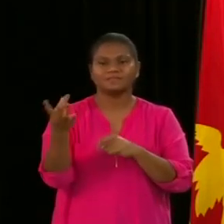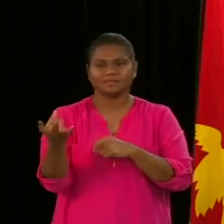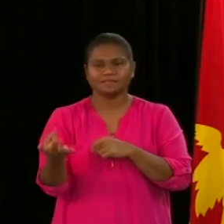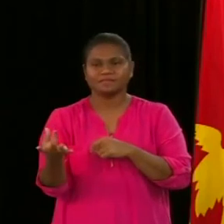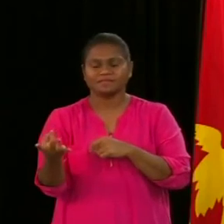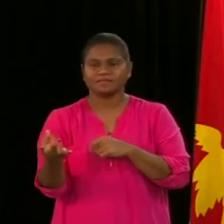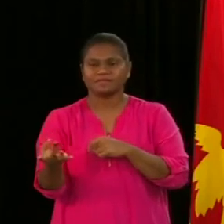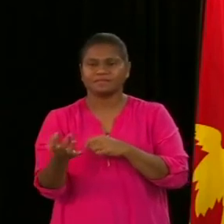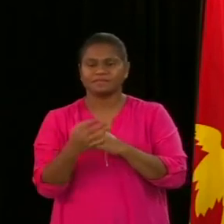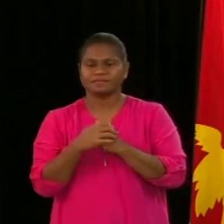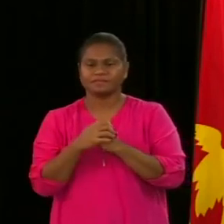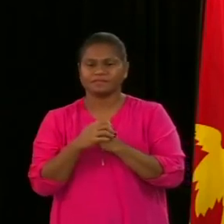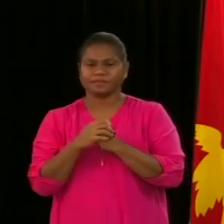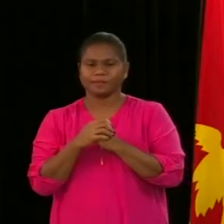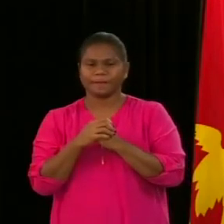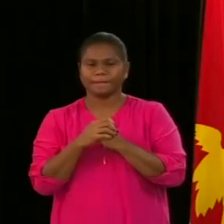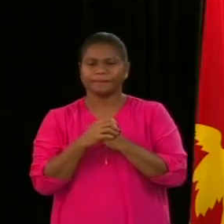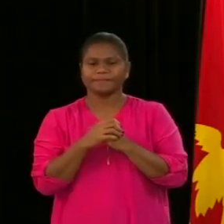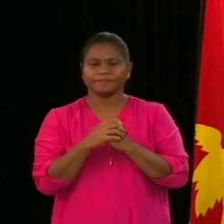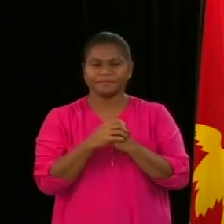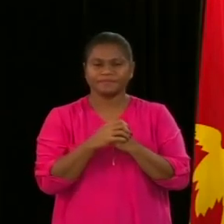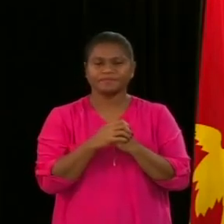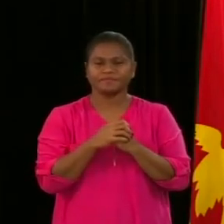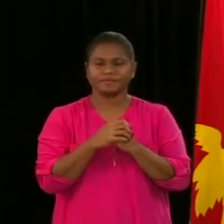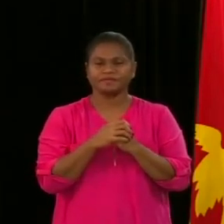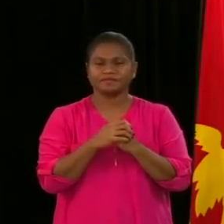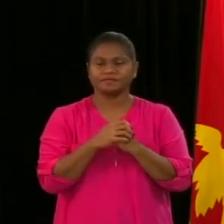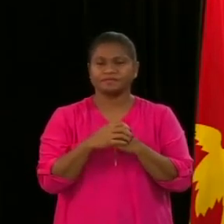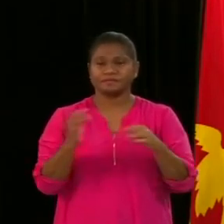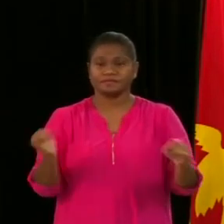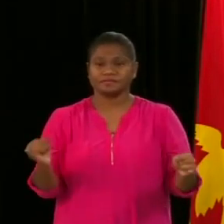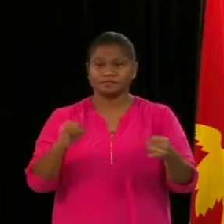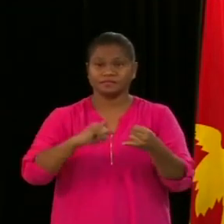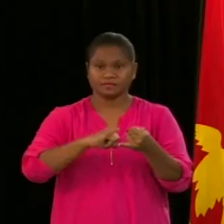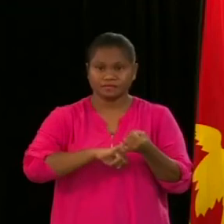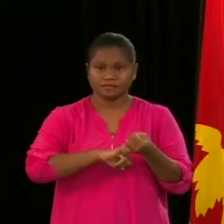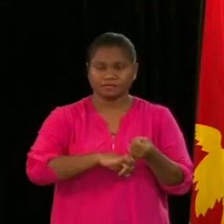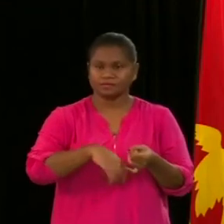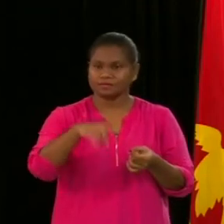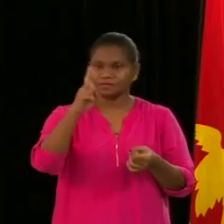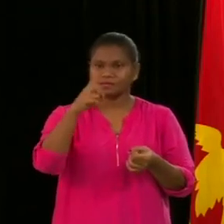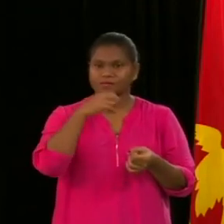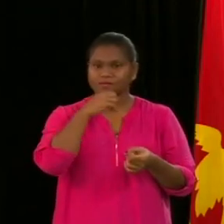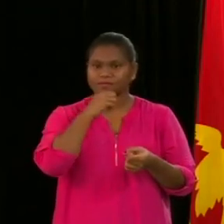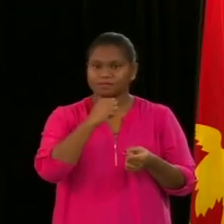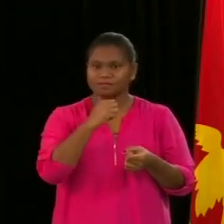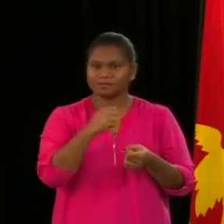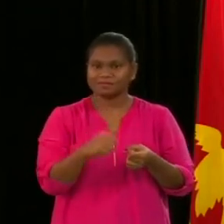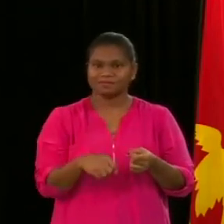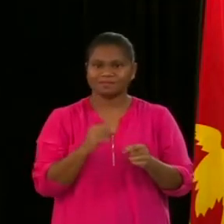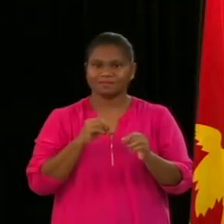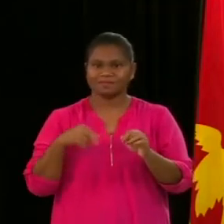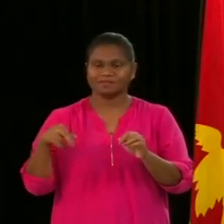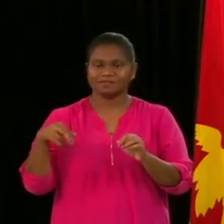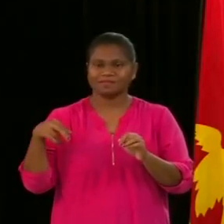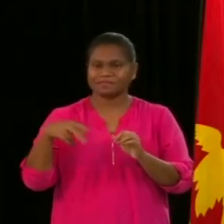capabilities. Now, I understand that, you know, in Chimbu it may be, you know, and as you said, that there's rightfully